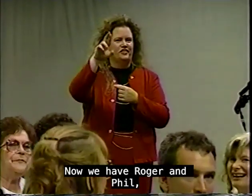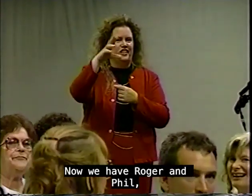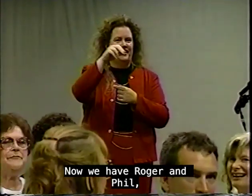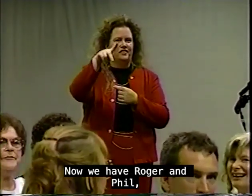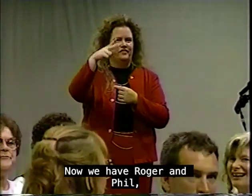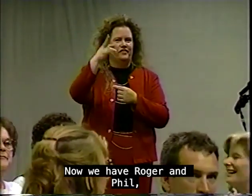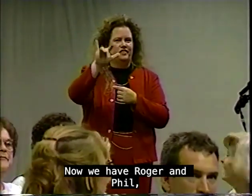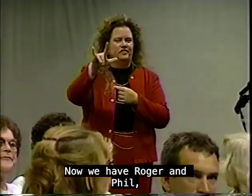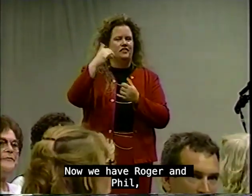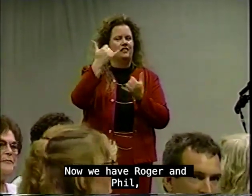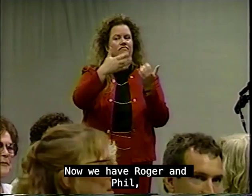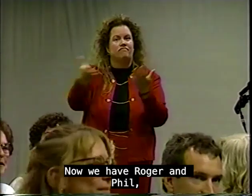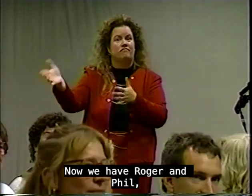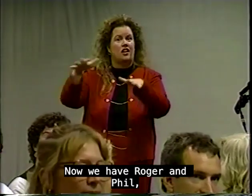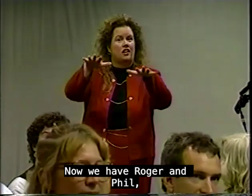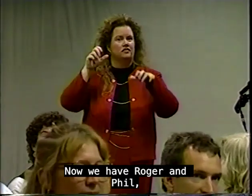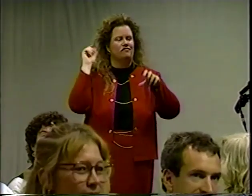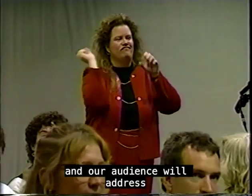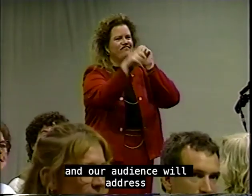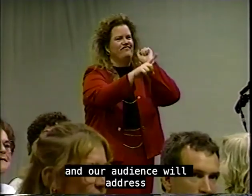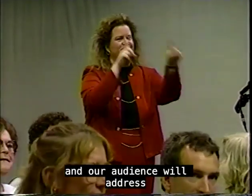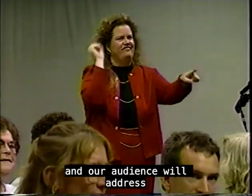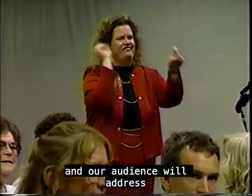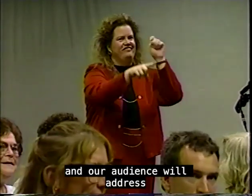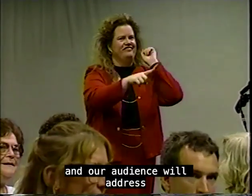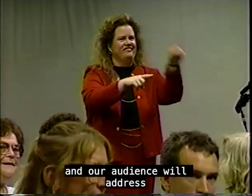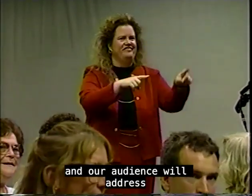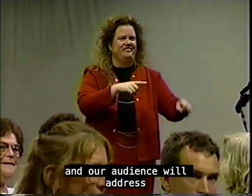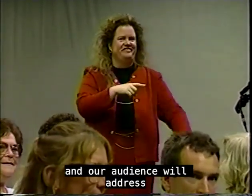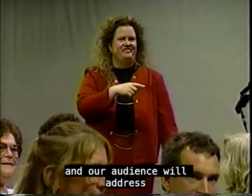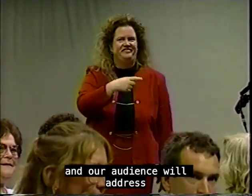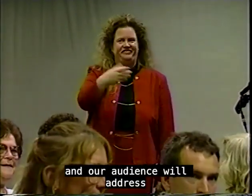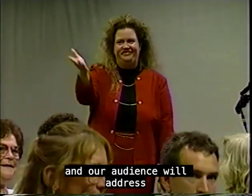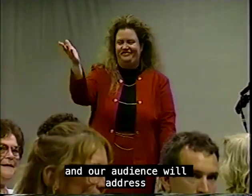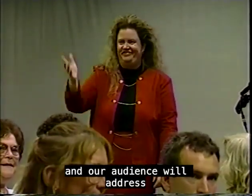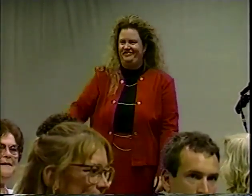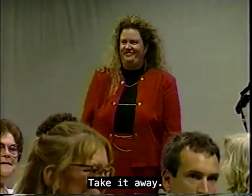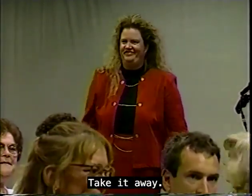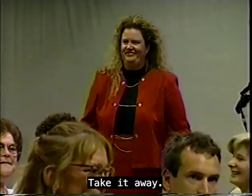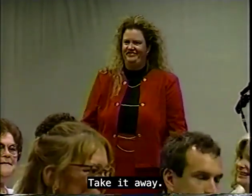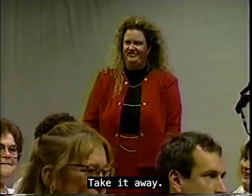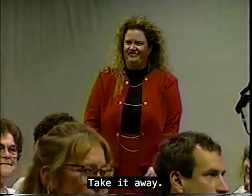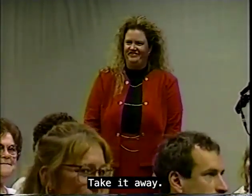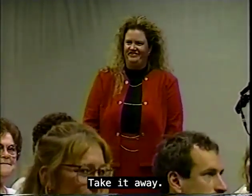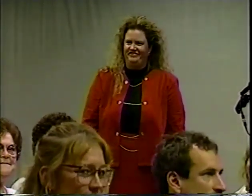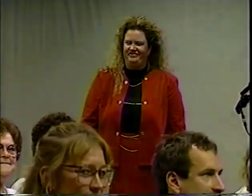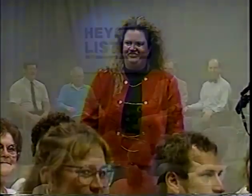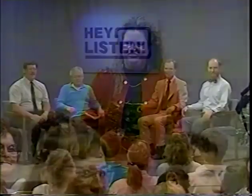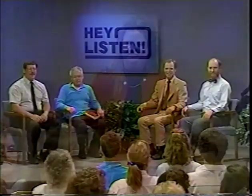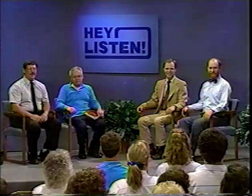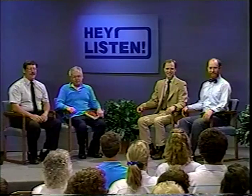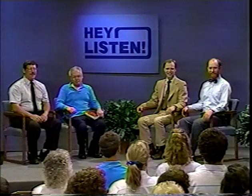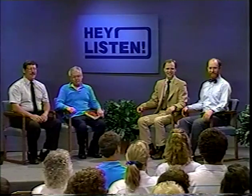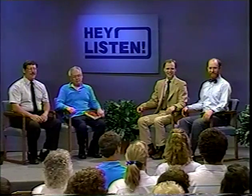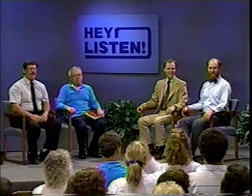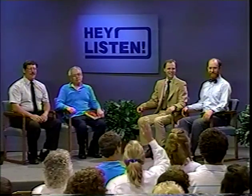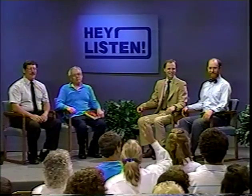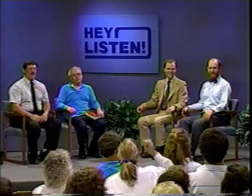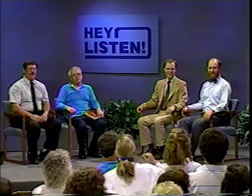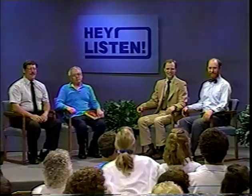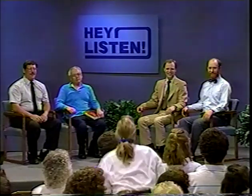Now we have Roger and Phil, and our audience will address questions to them. Take it away.